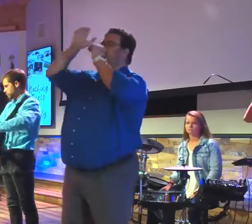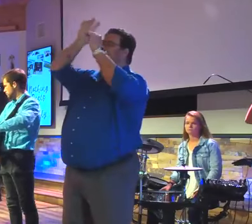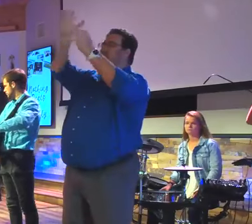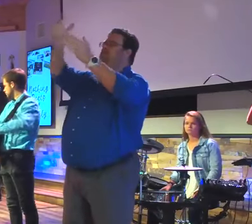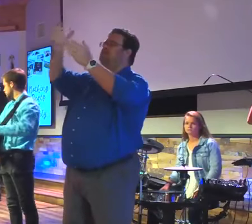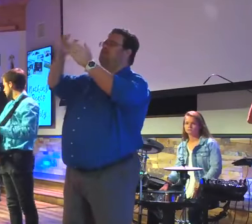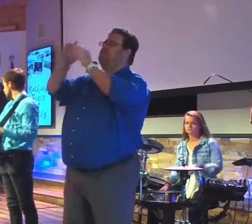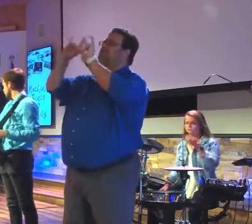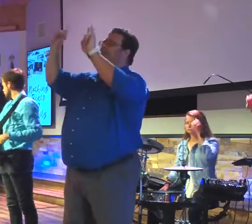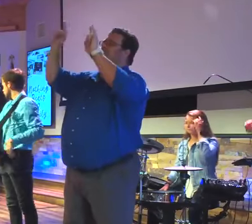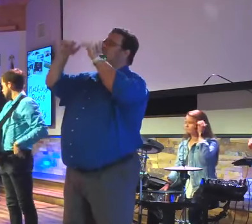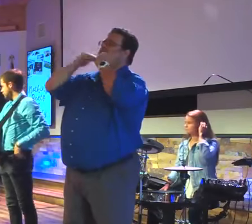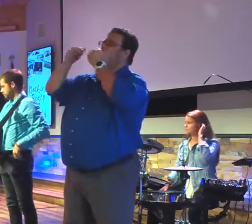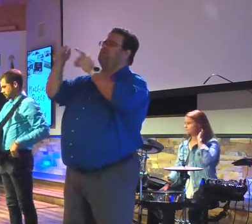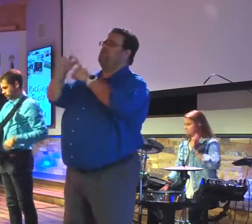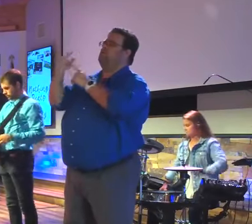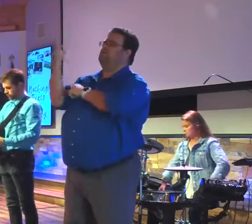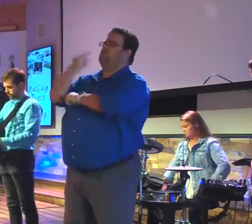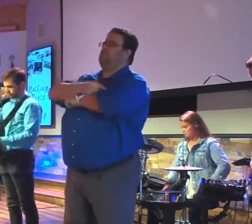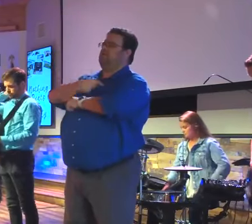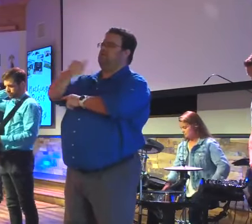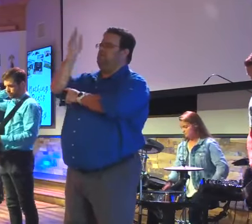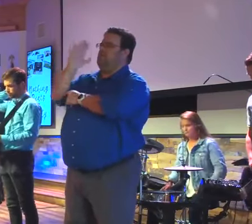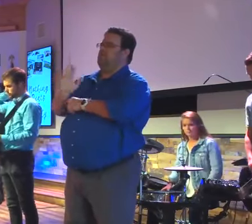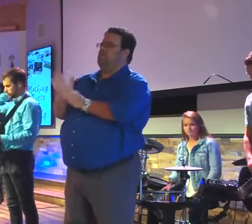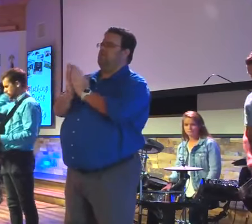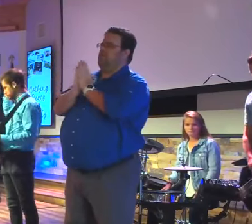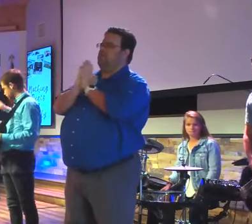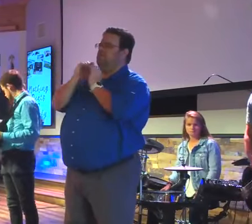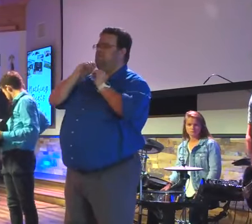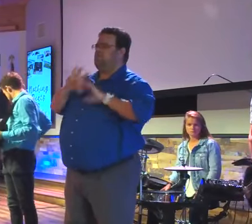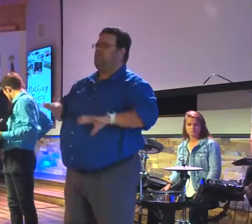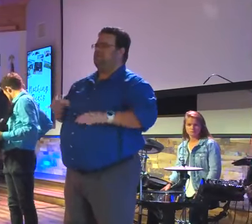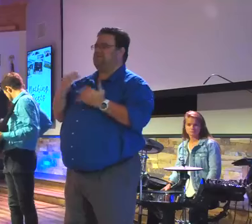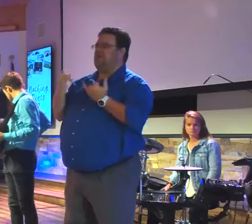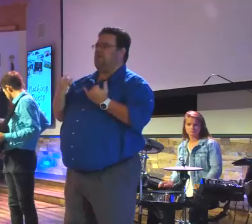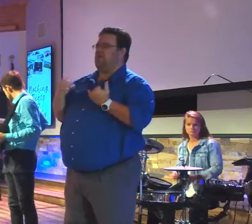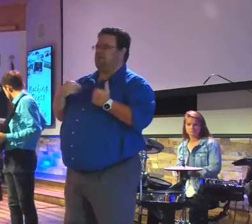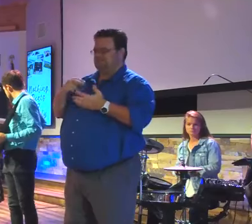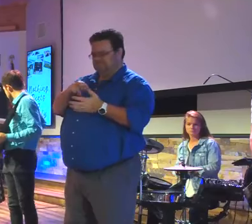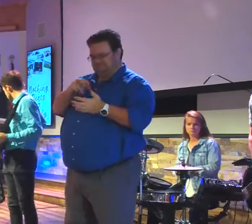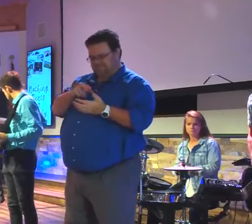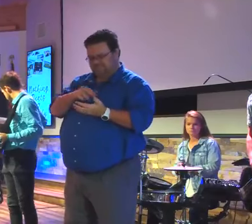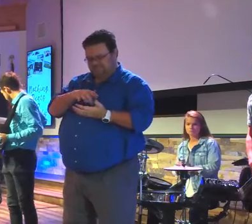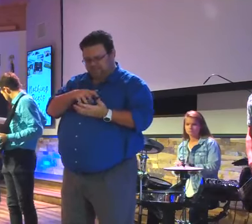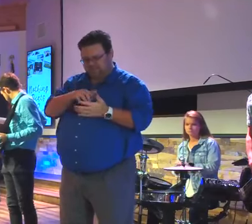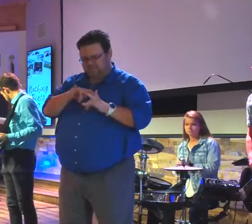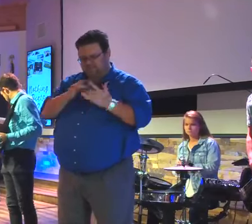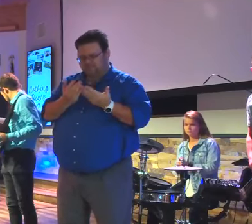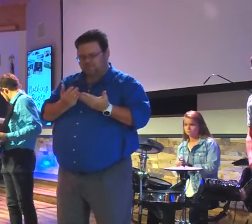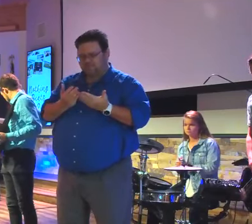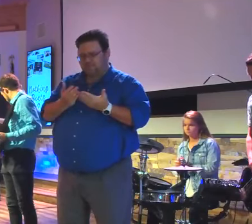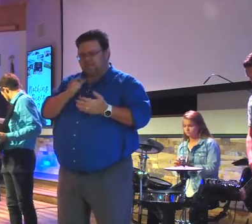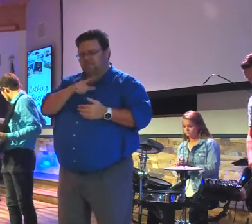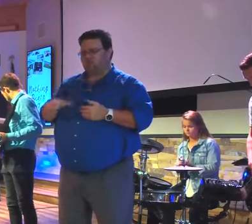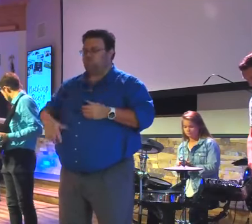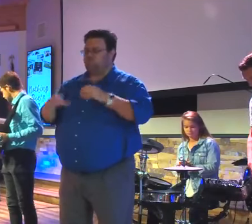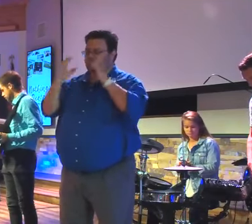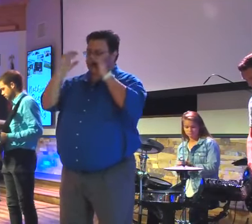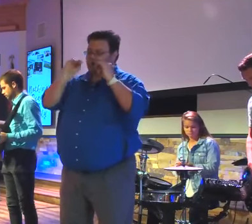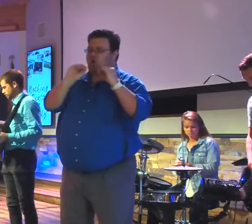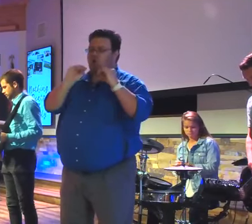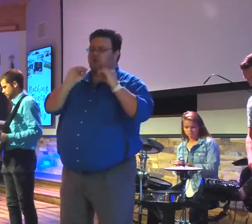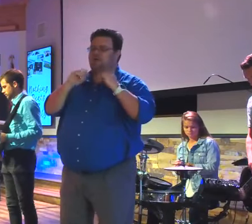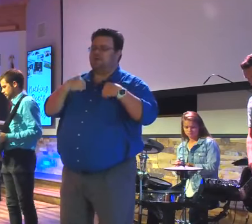you for your word today. God, we pray that you will bless now, God, as we've studied the word of God. And Lord, you've taught us that our